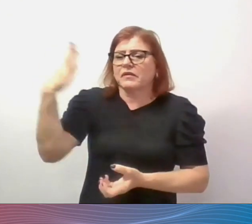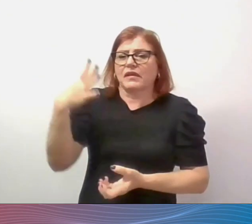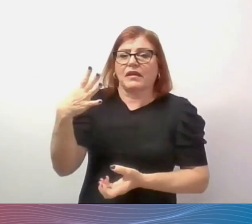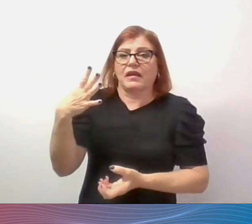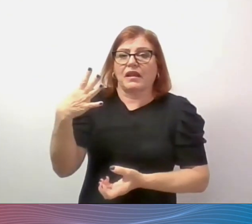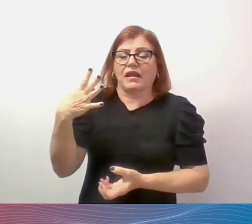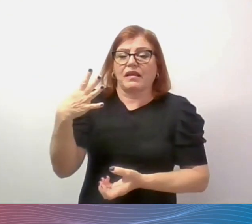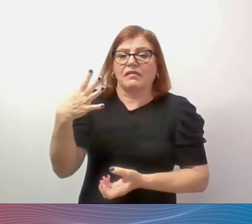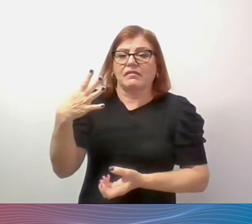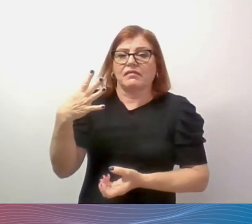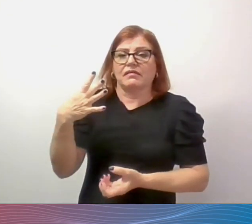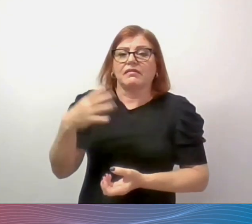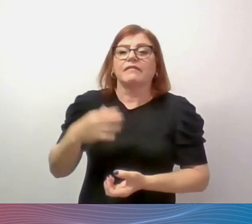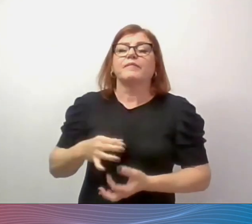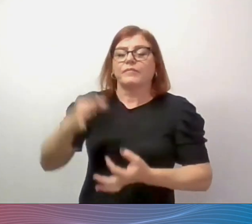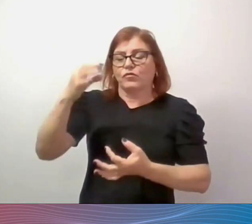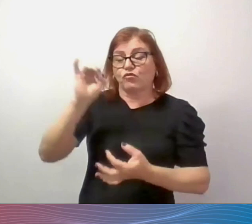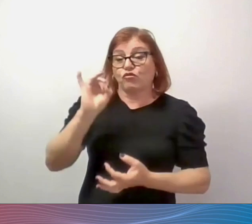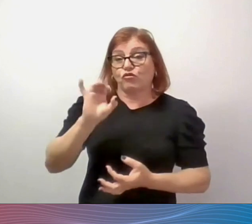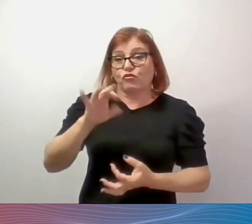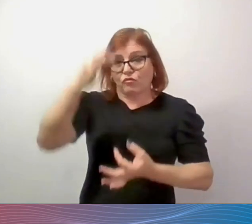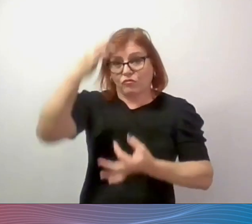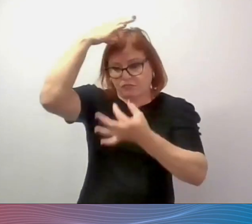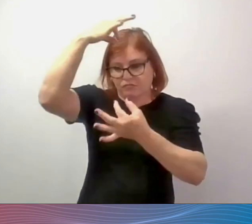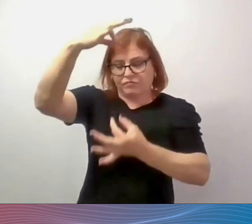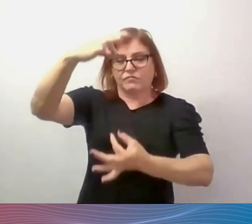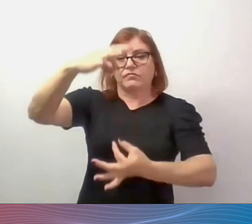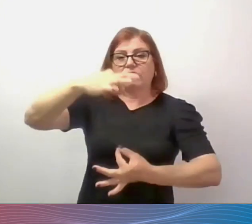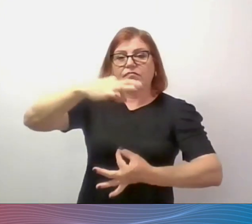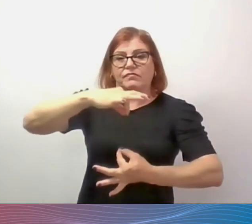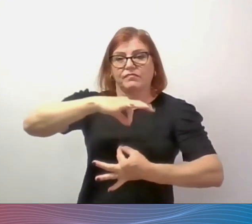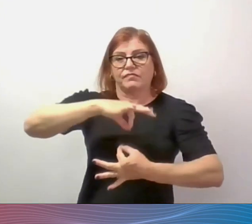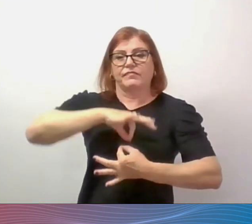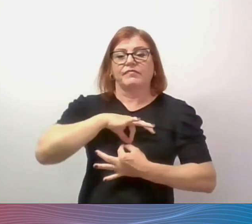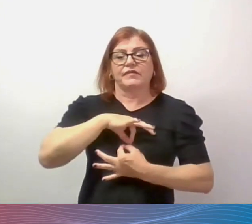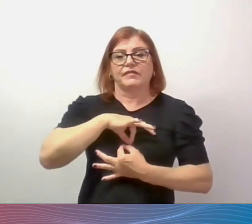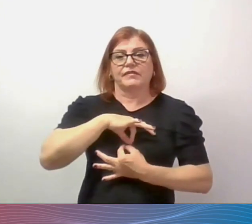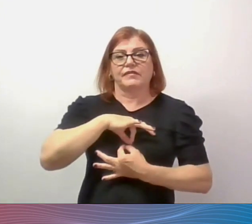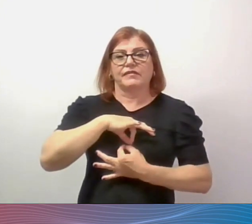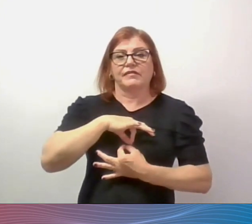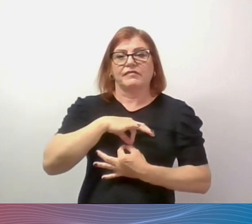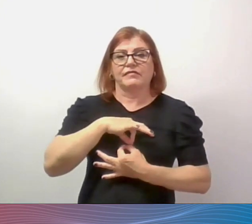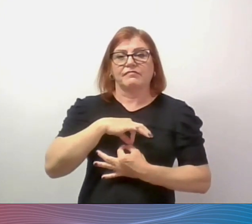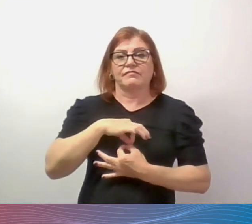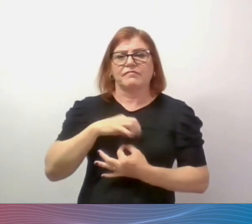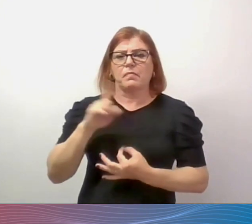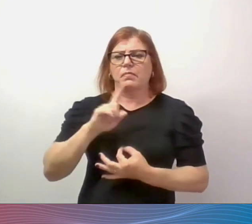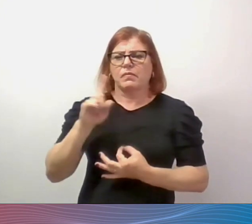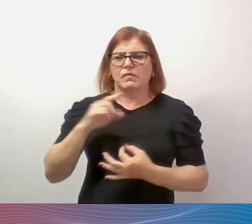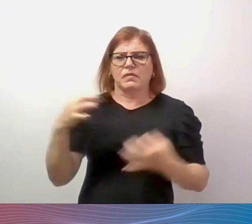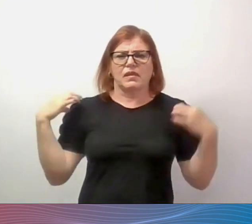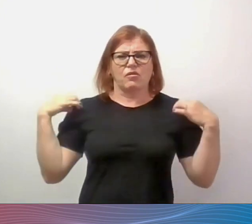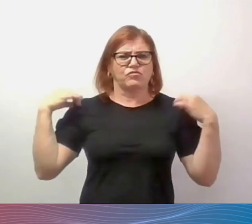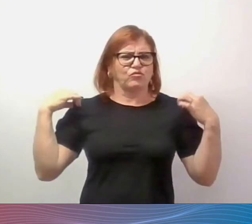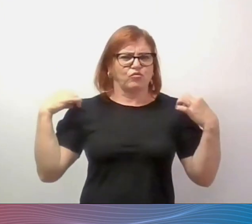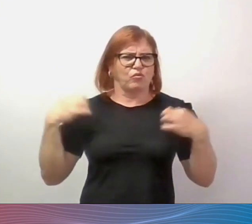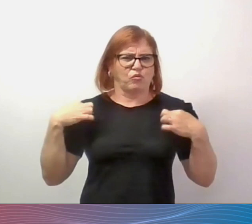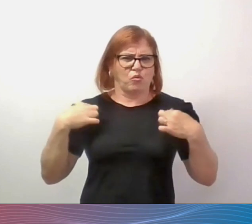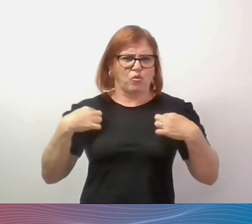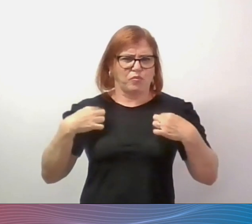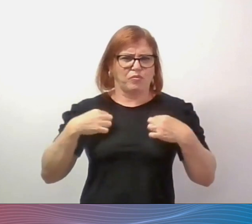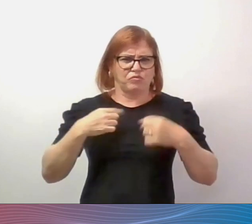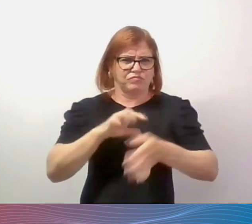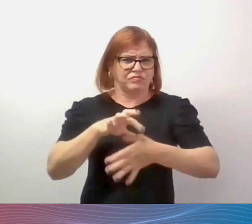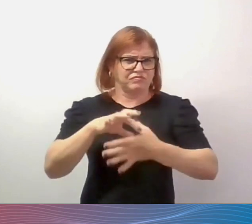why he said that the proper way to receive this grace is through the inner man. Não é no homem exterior. Not in the outward man. O